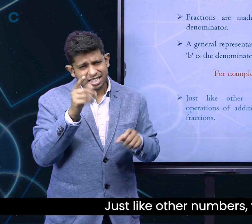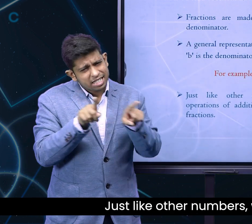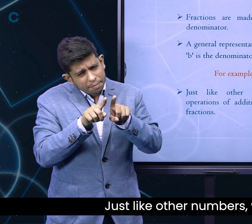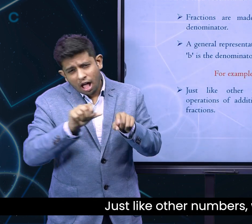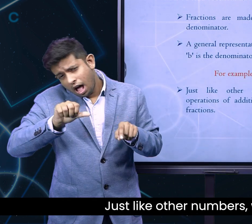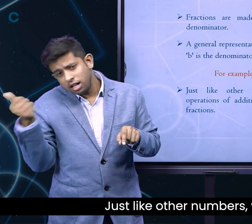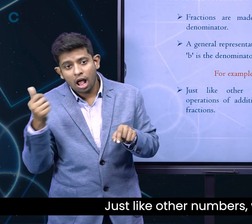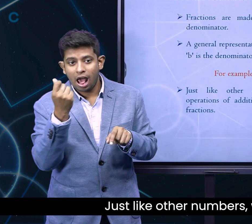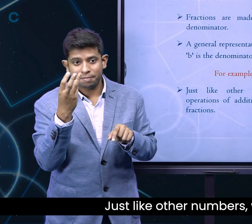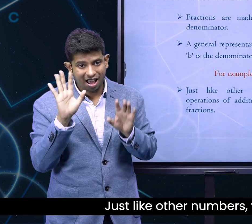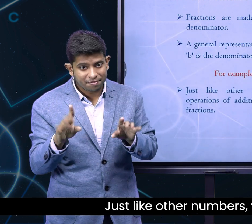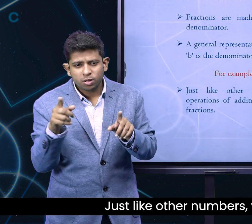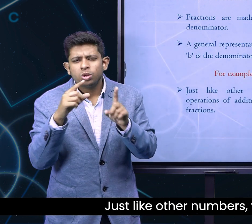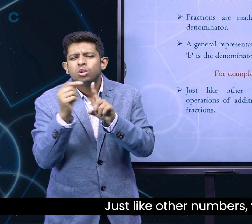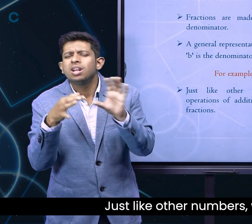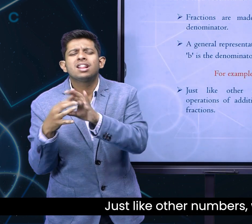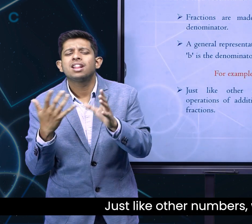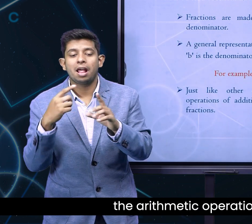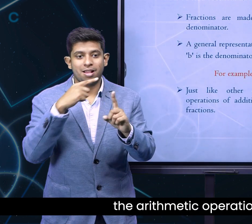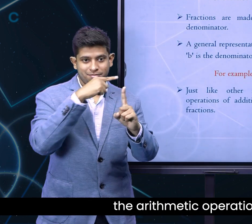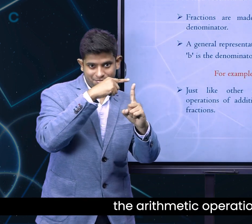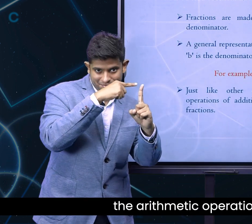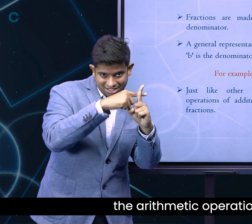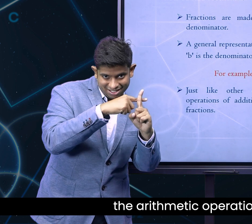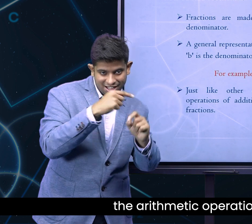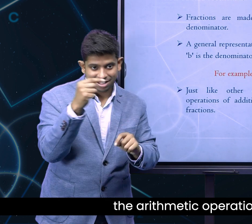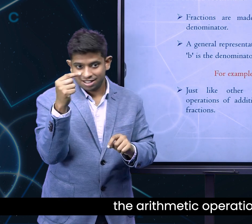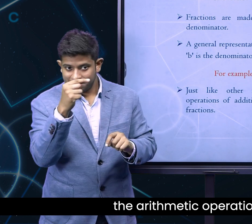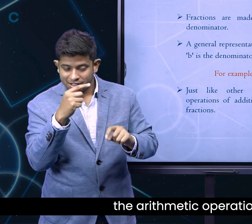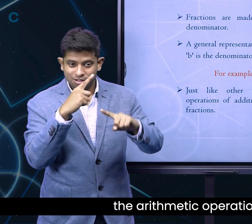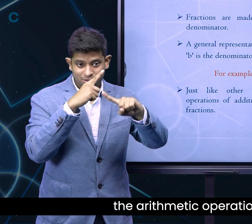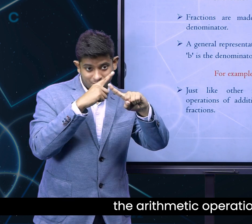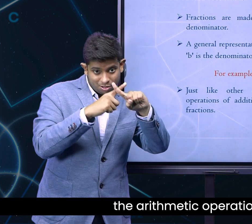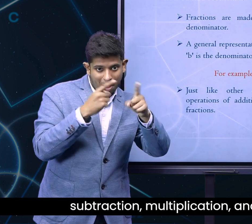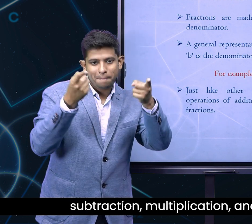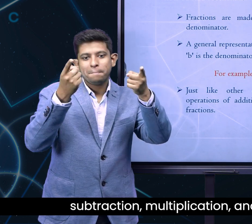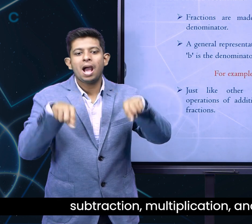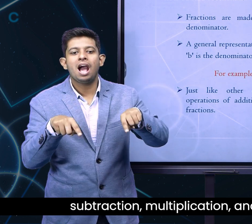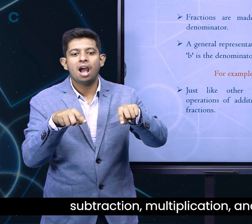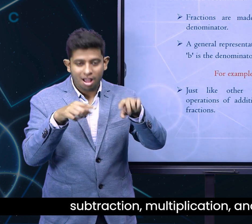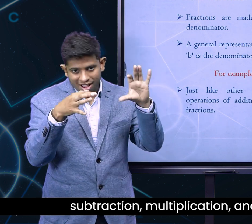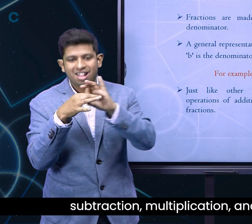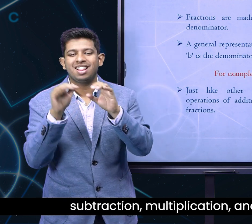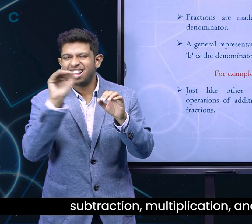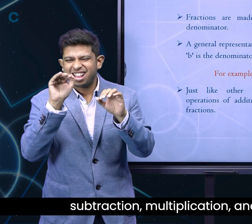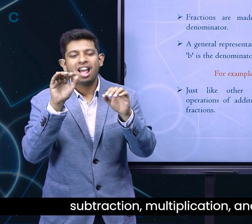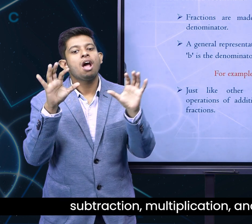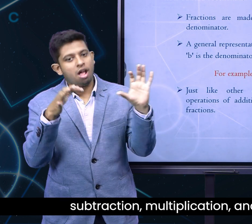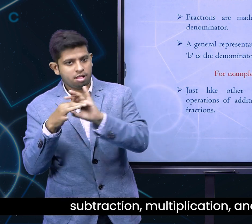Just like other numbers, we can perform the arithmetic operations of addition, subtraction, multiplication and